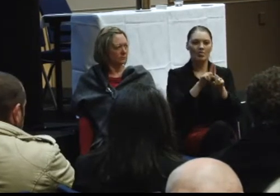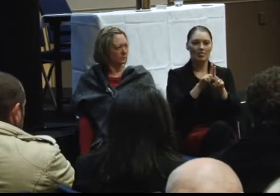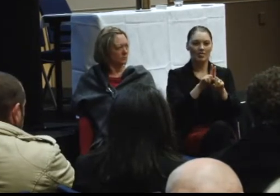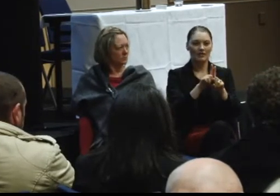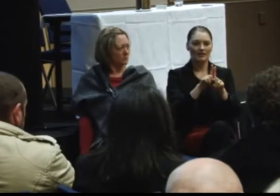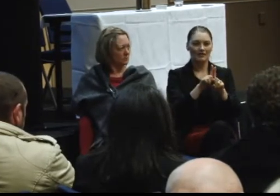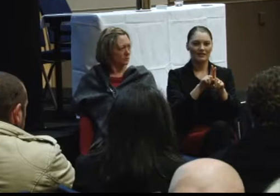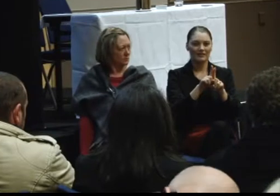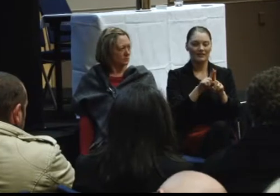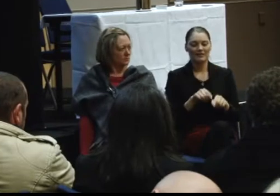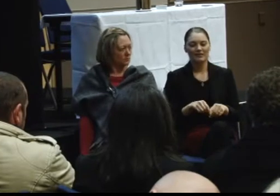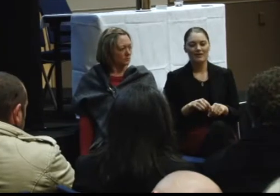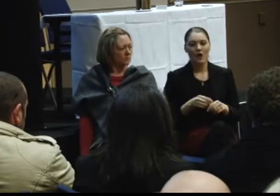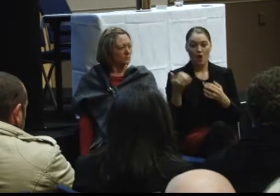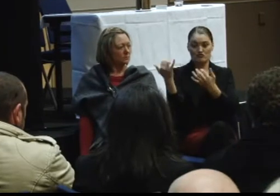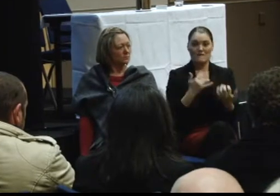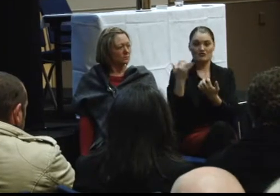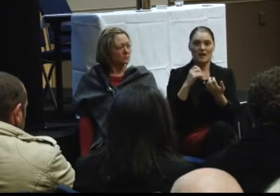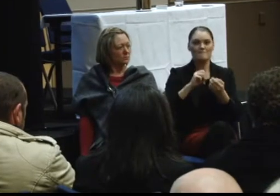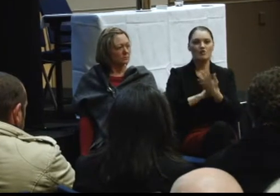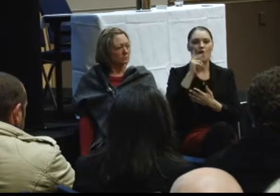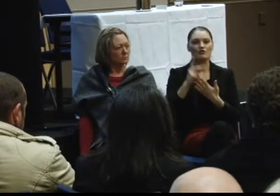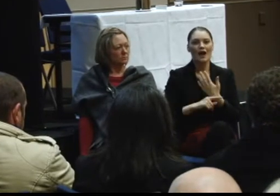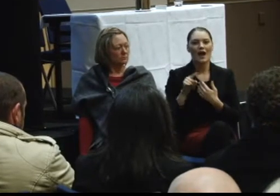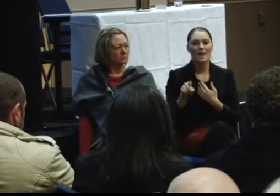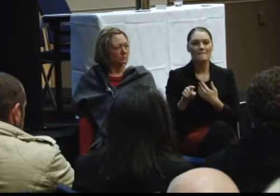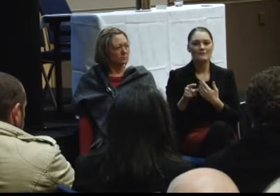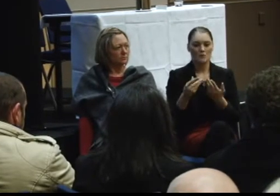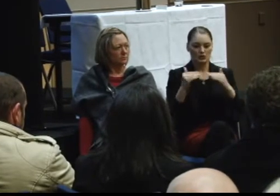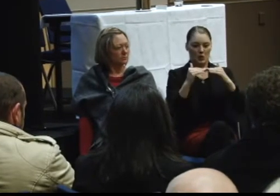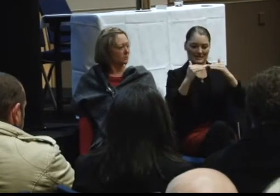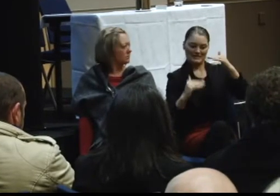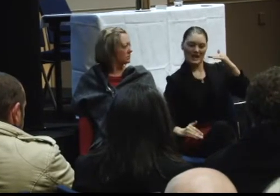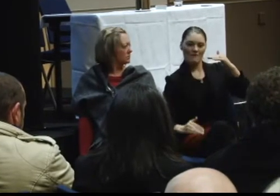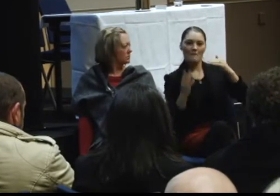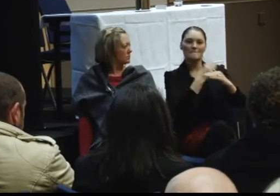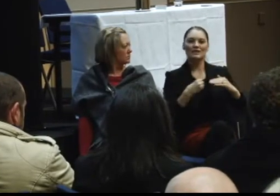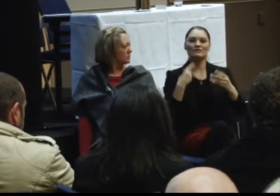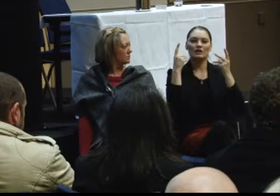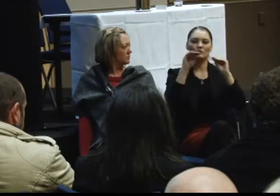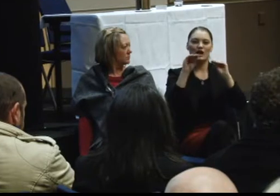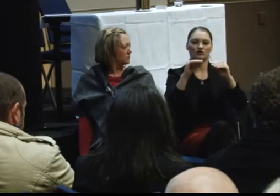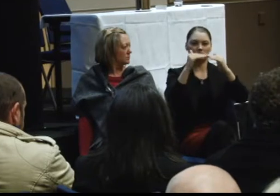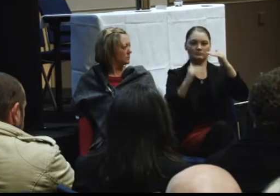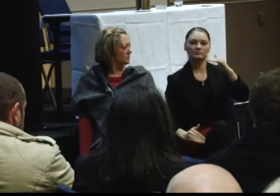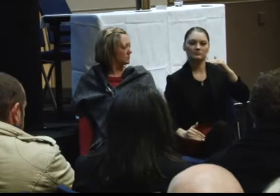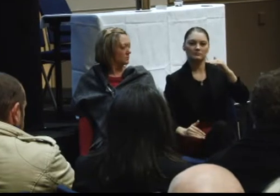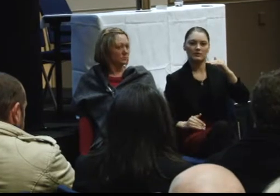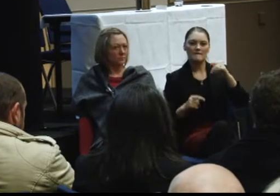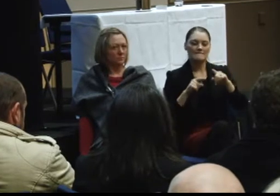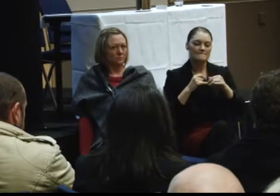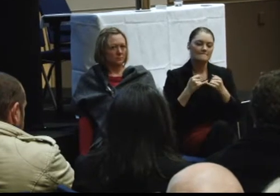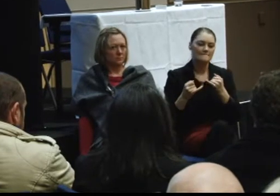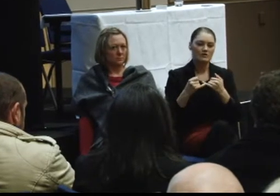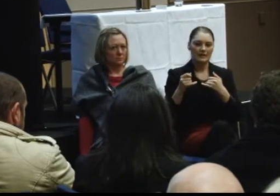program. With the refugee program, it is from top down from the Ministry of Education, and they are quite